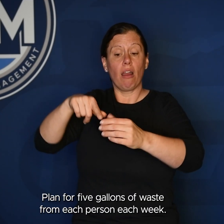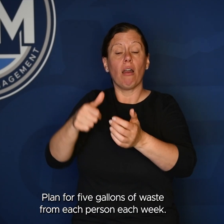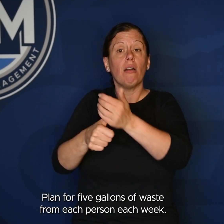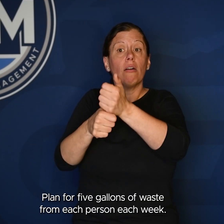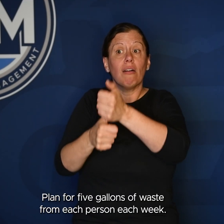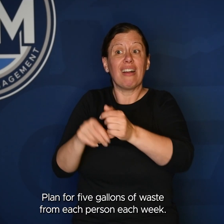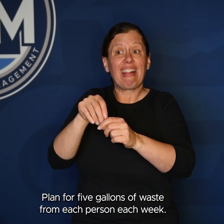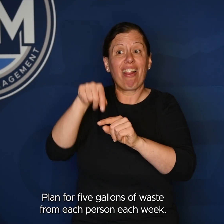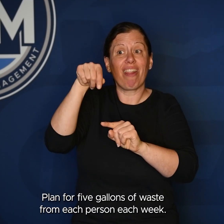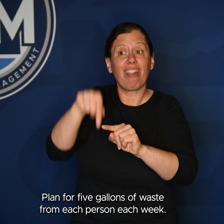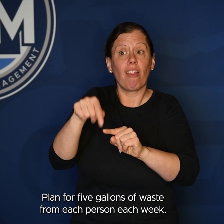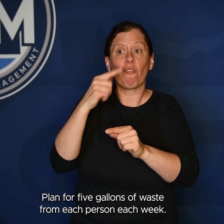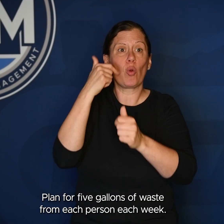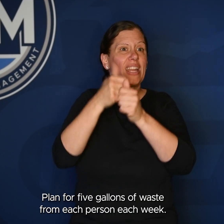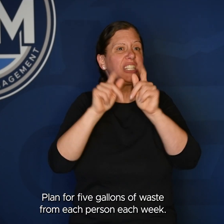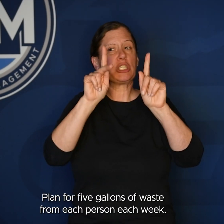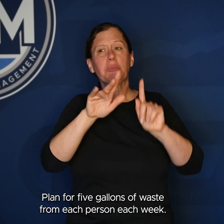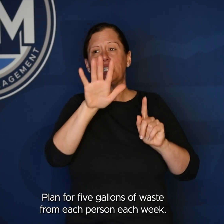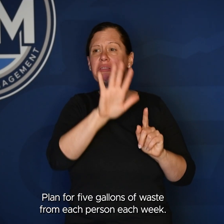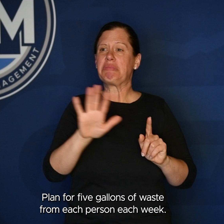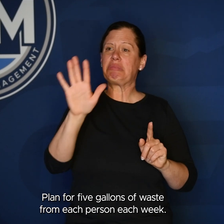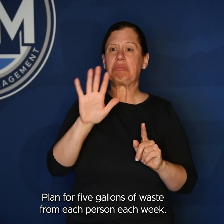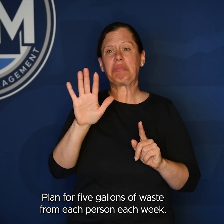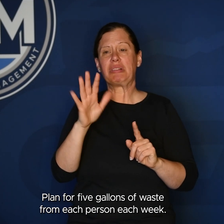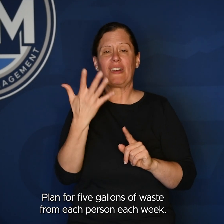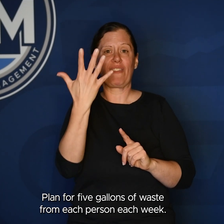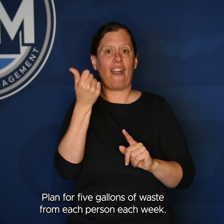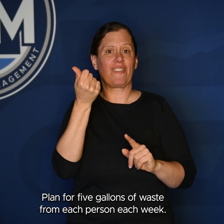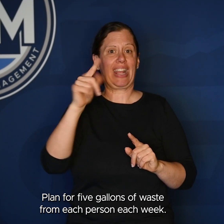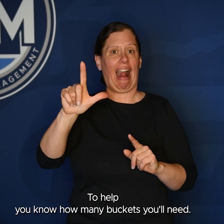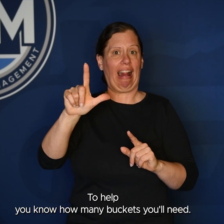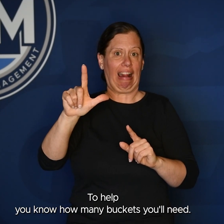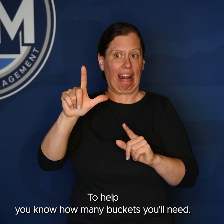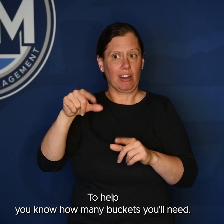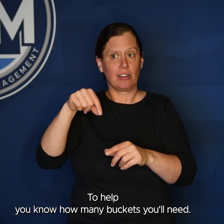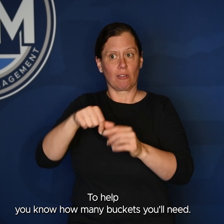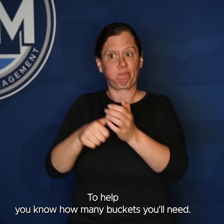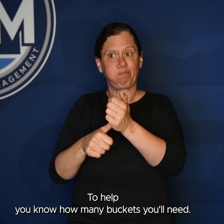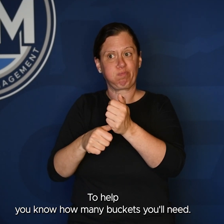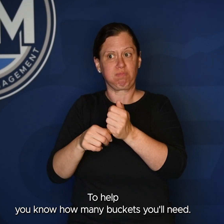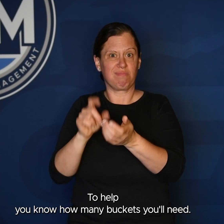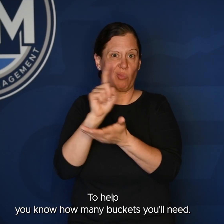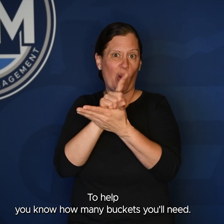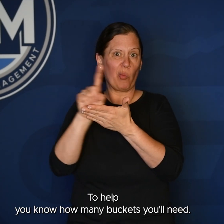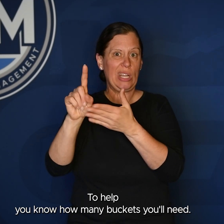Plan for 5 gallons of waste from each person each week to help you know how many buckets you'll need.